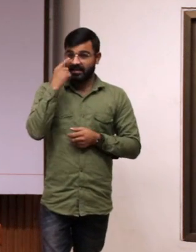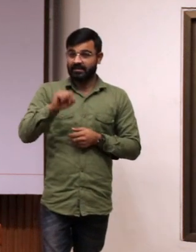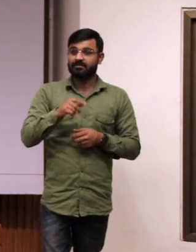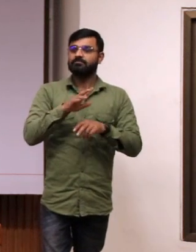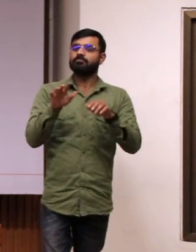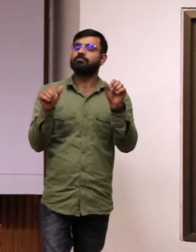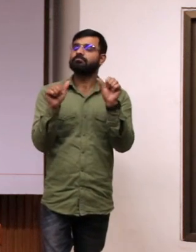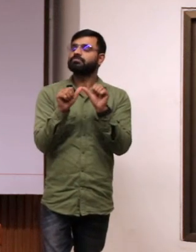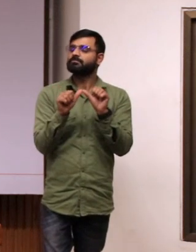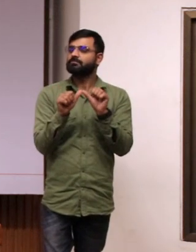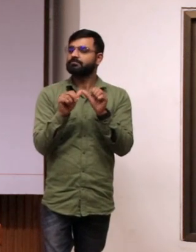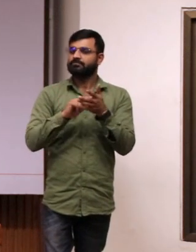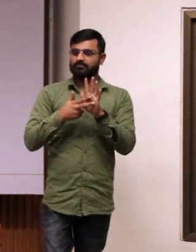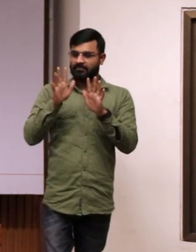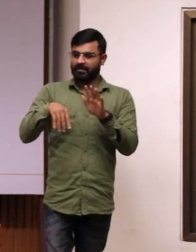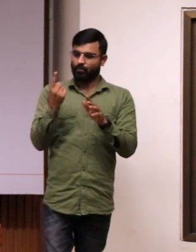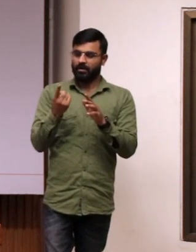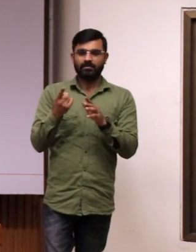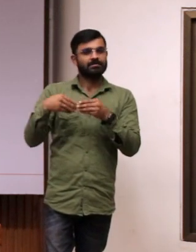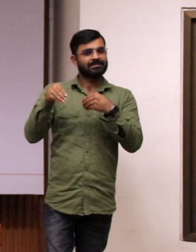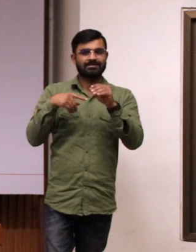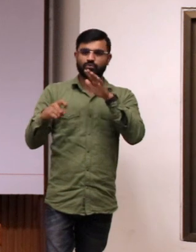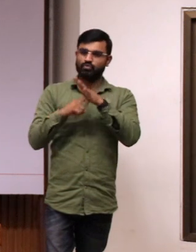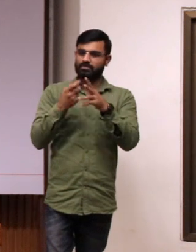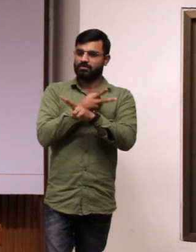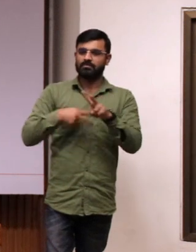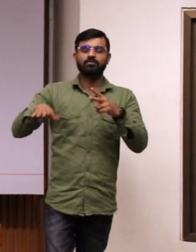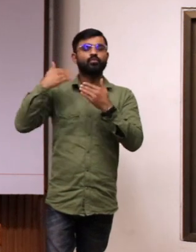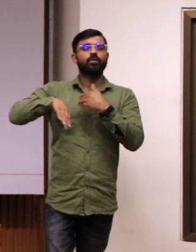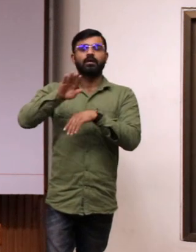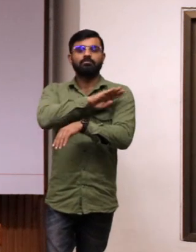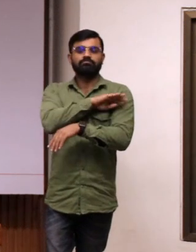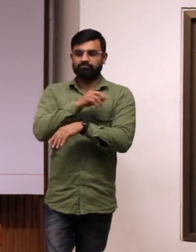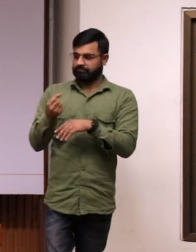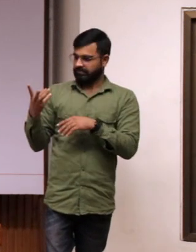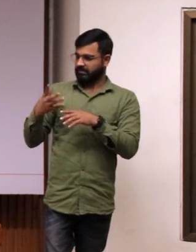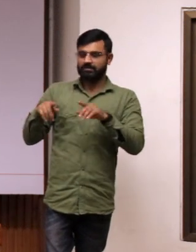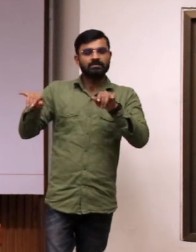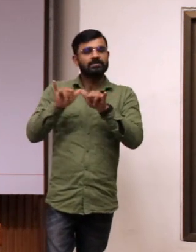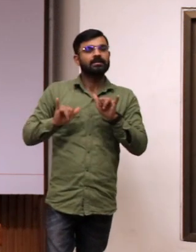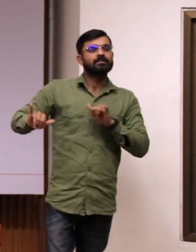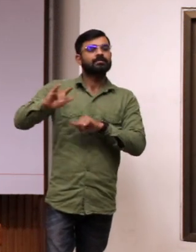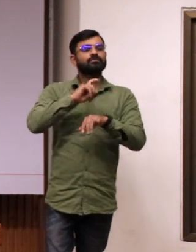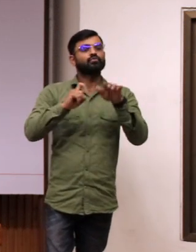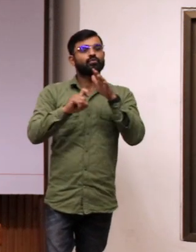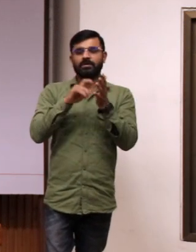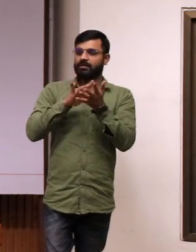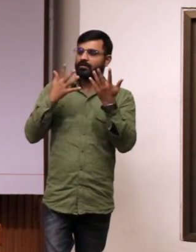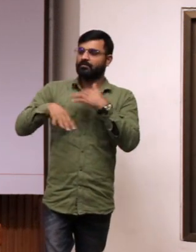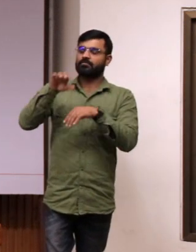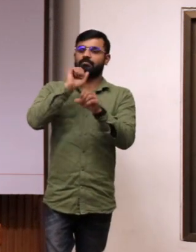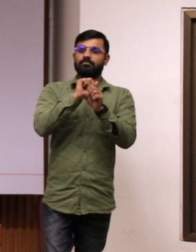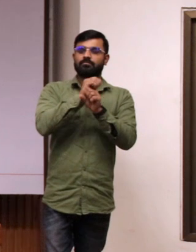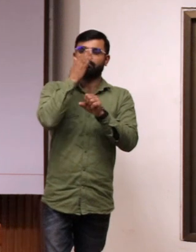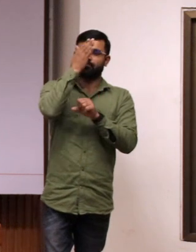that we have one trouser and we have four brothers, and we are wearing same trouser for everywhere. We are working in